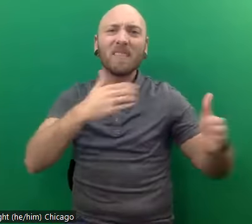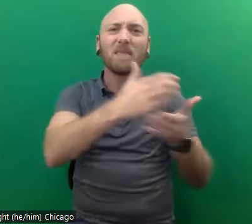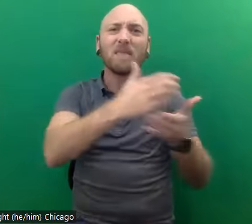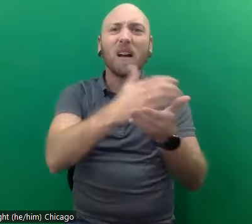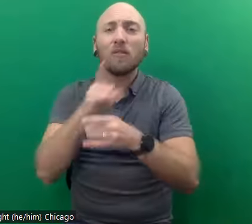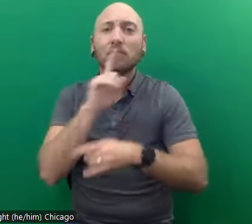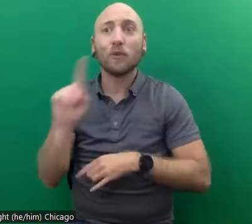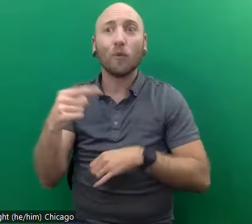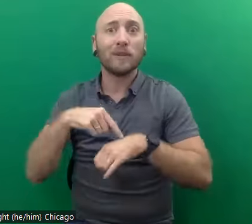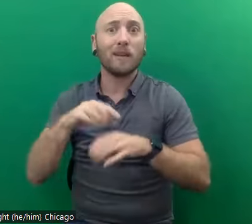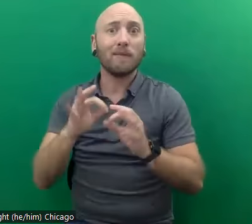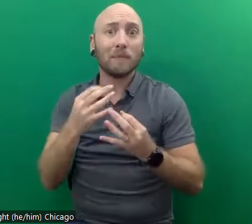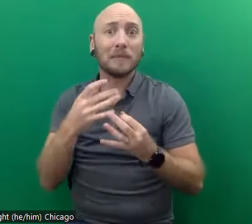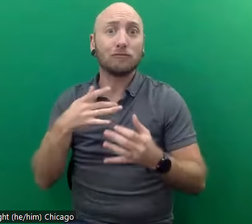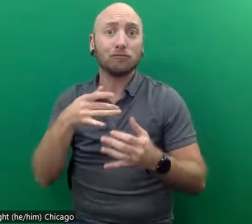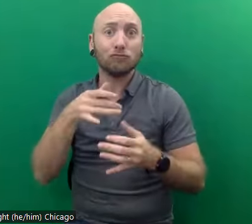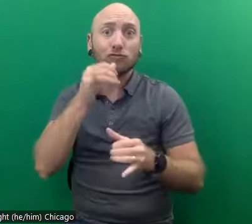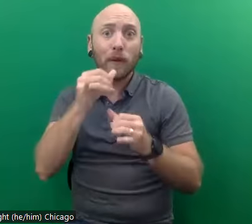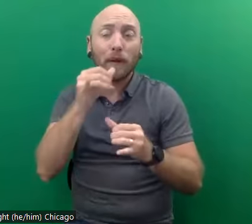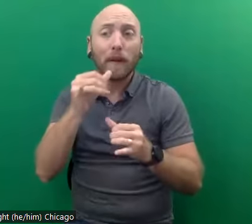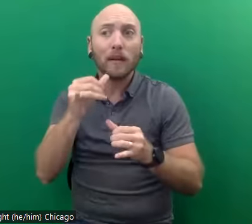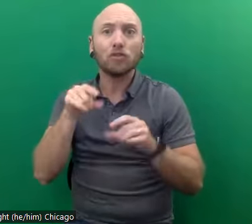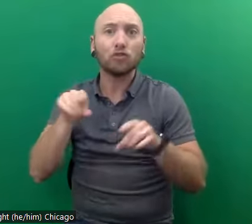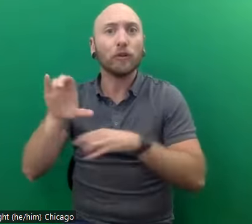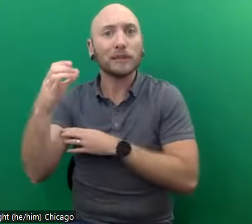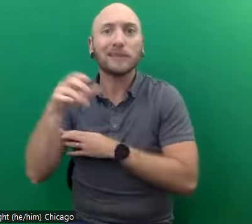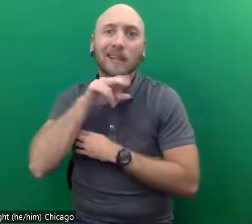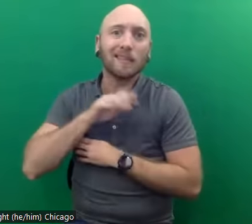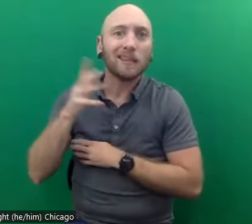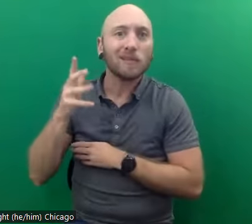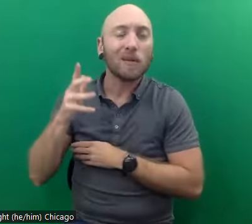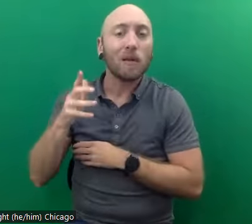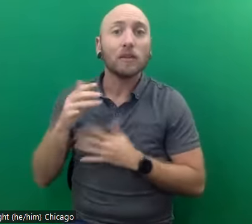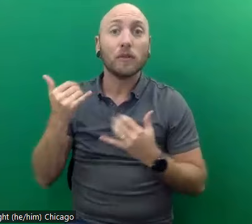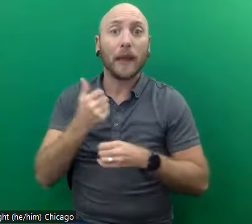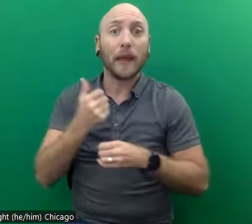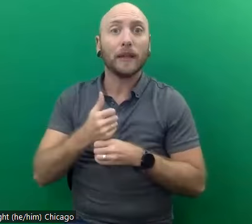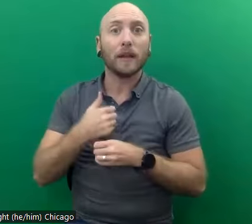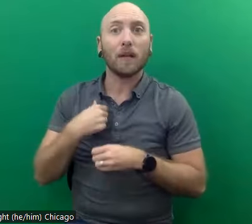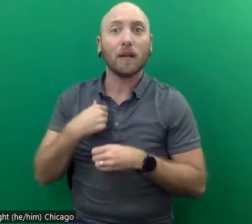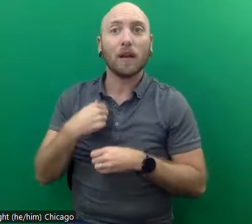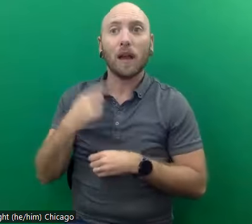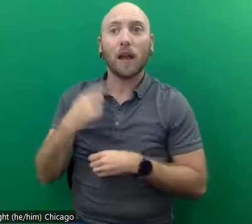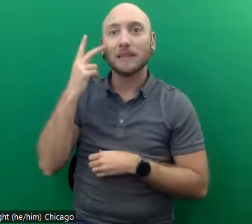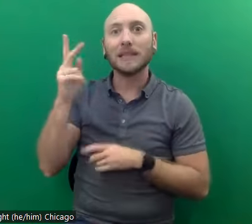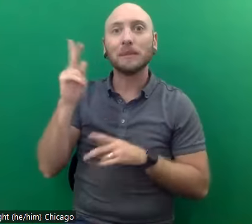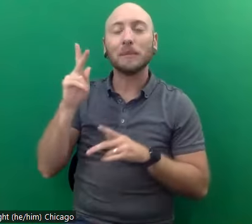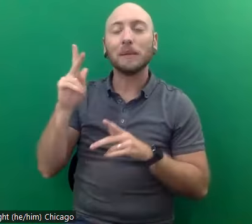holidays. And this particular Christmas, I'm watching people come down, make drinks, and go back upstairs